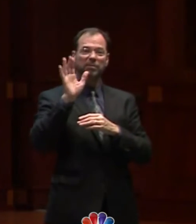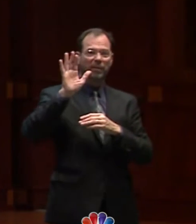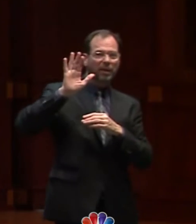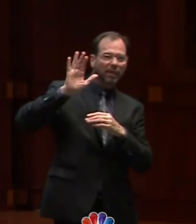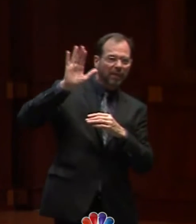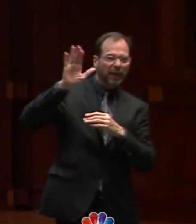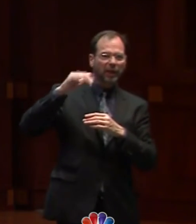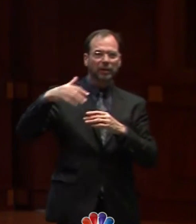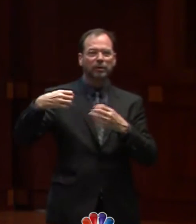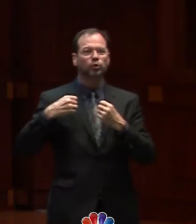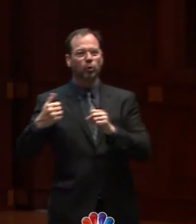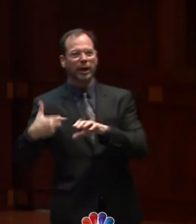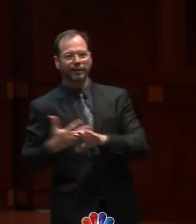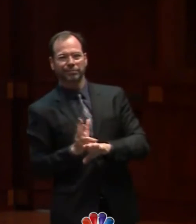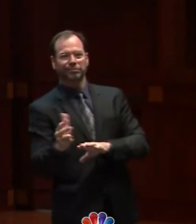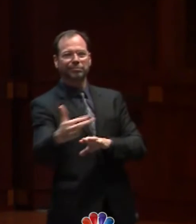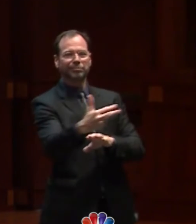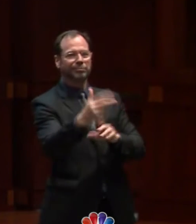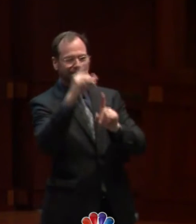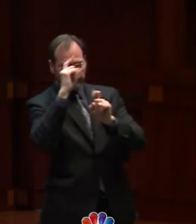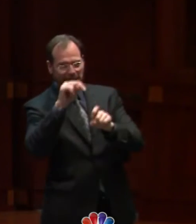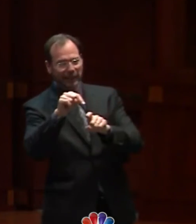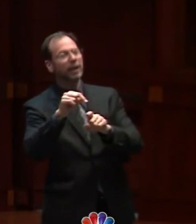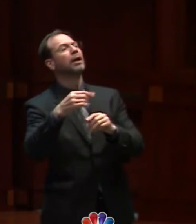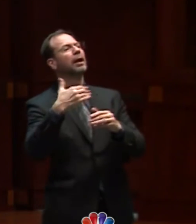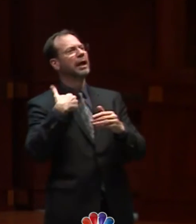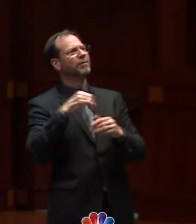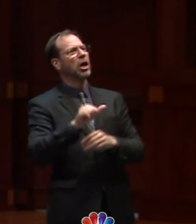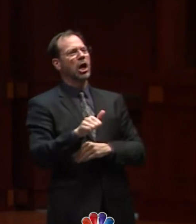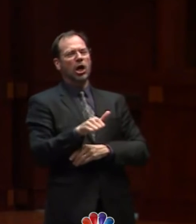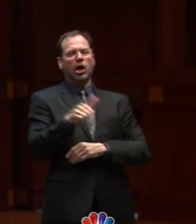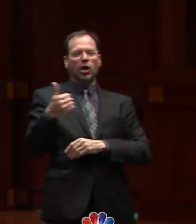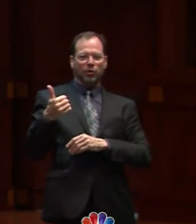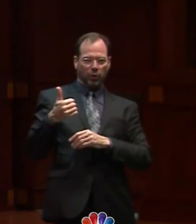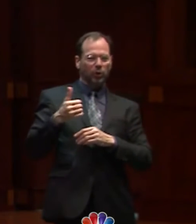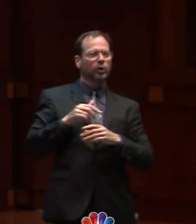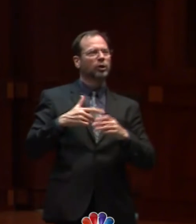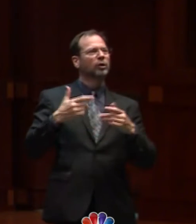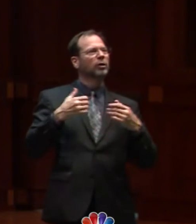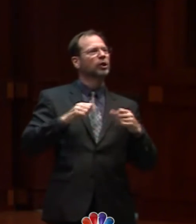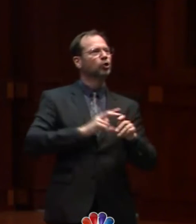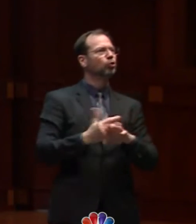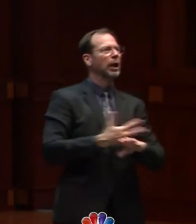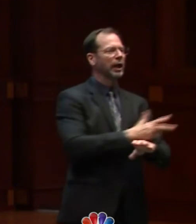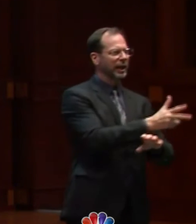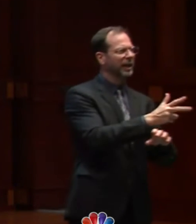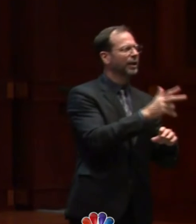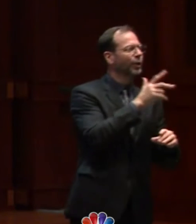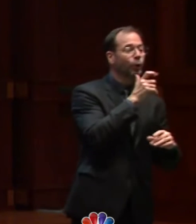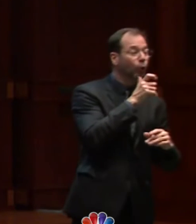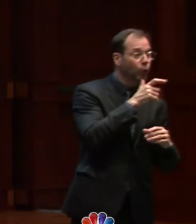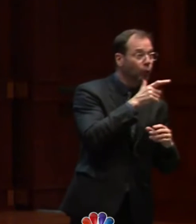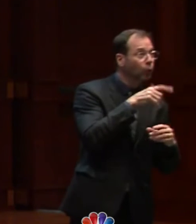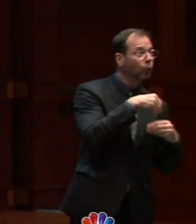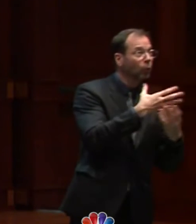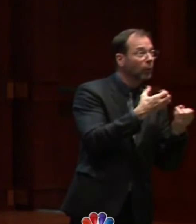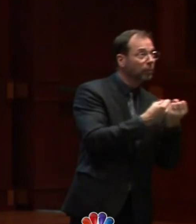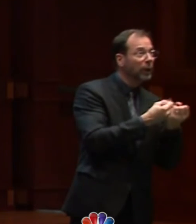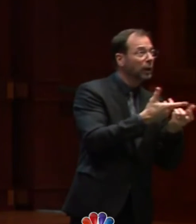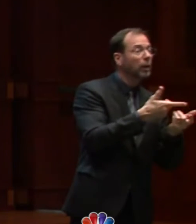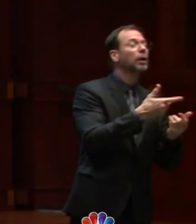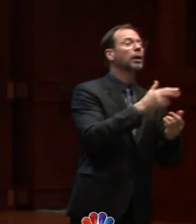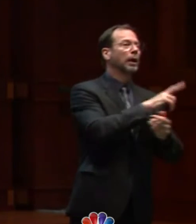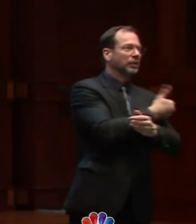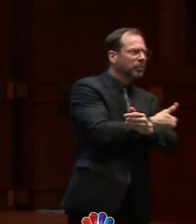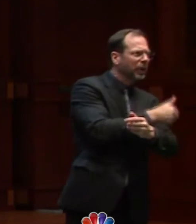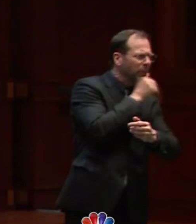FEMA-designed drive-through testing facilities, there are many other drive-through testing facilities that are provided by private hospitals. There's